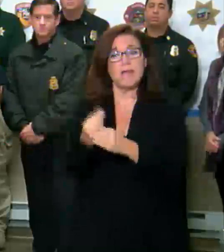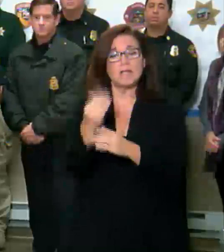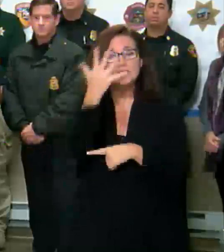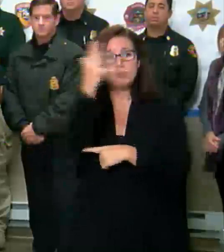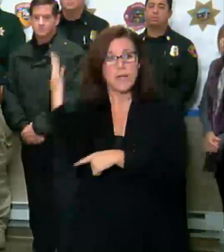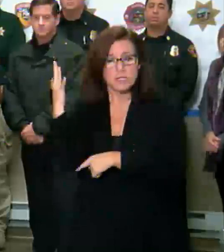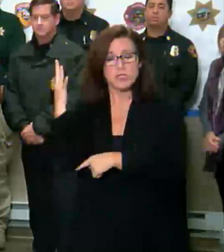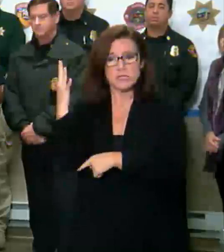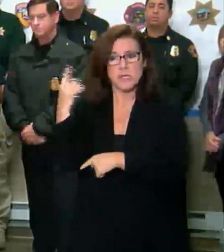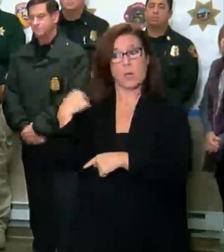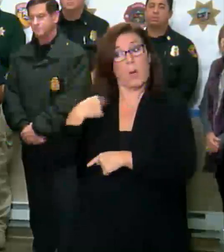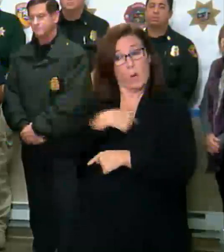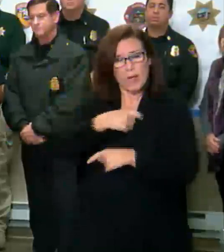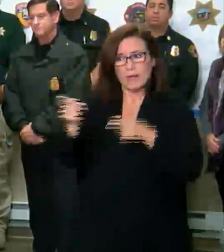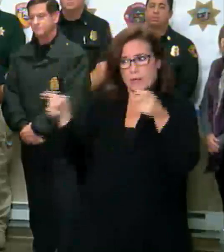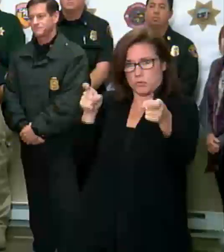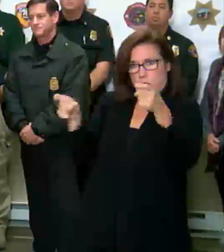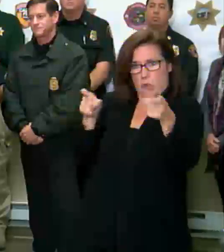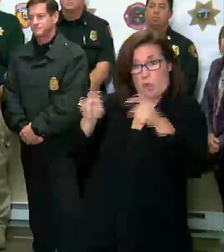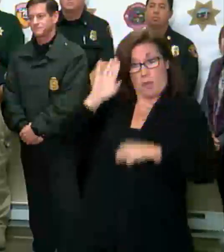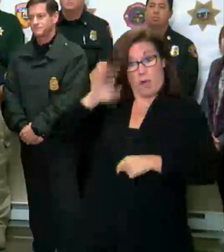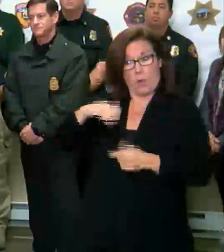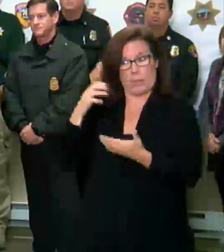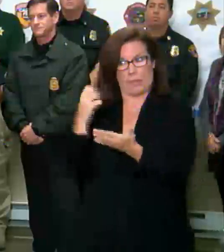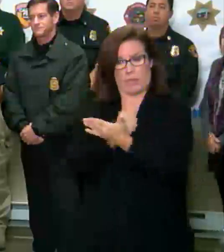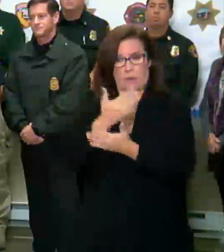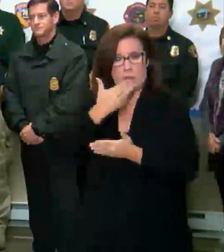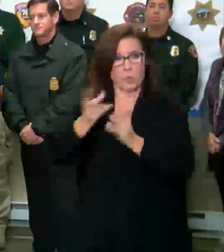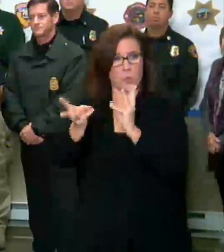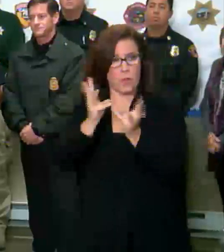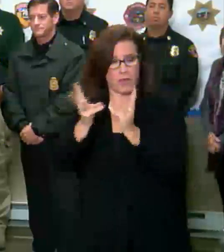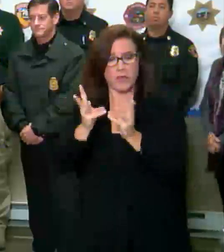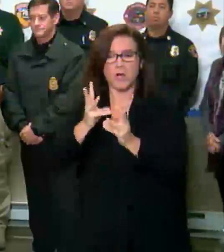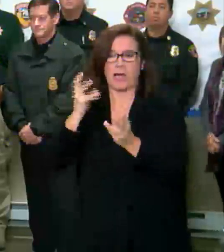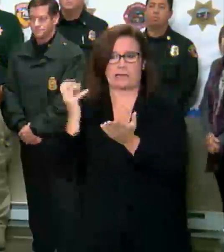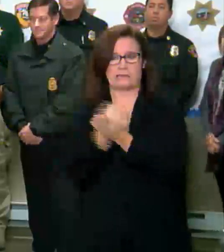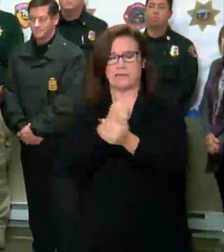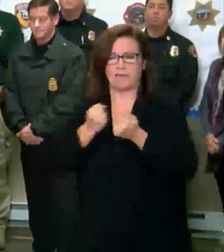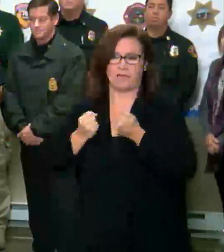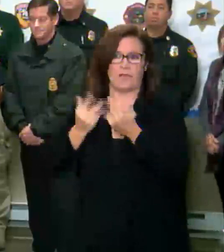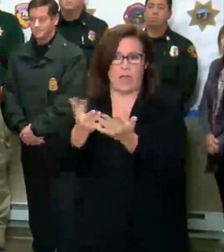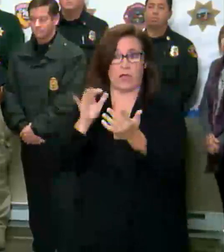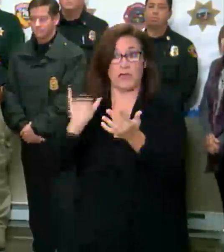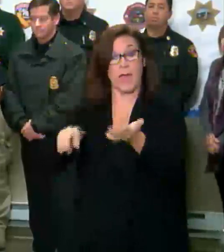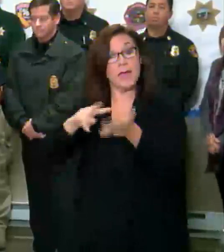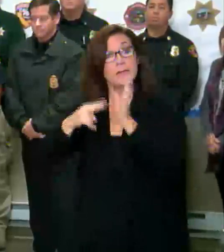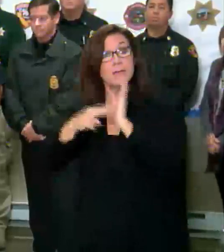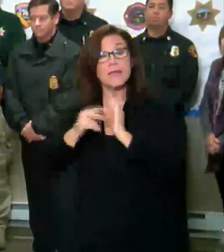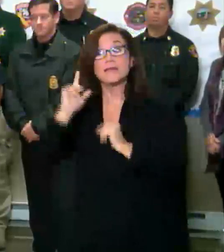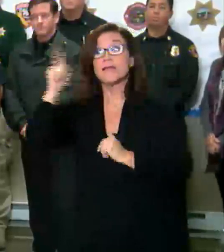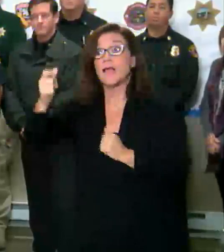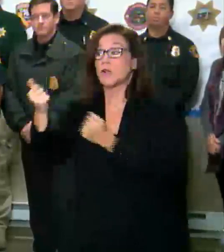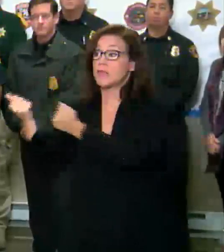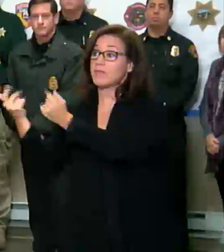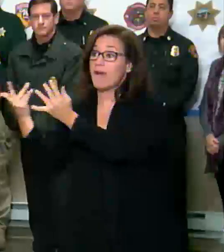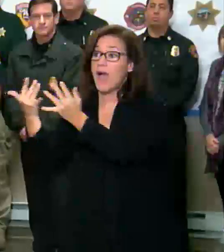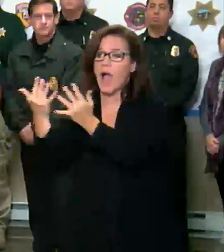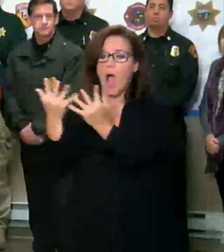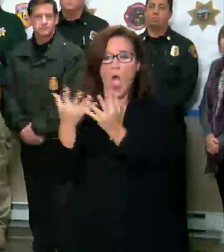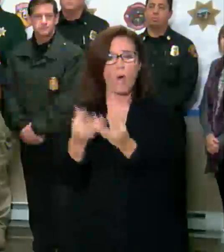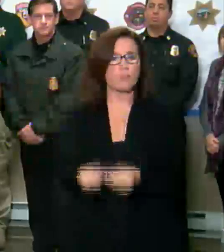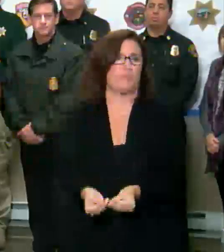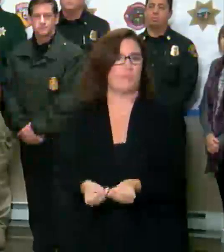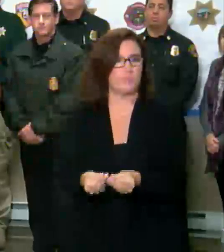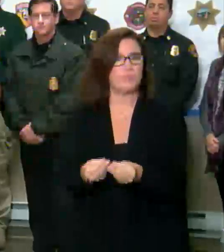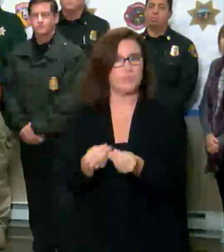our terms, under the weather conditions in which we want to see the fire in there, not with the fire running at us. I do want to emphasize this is